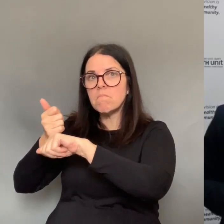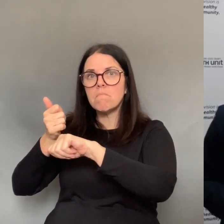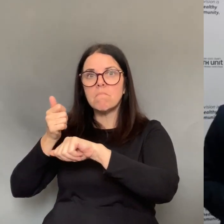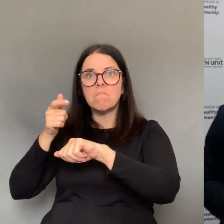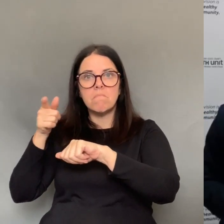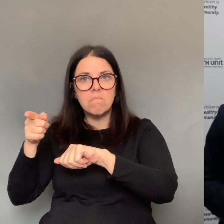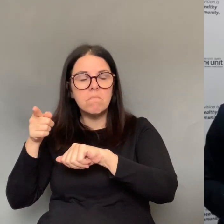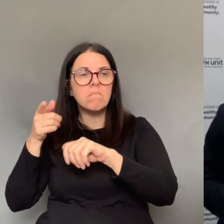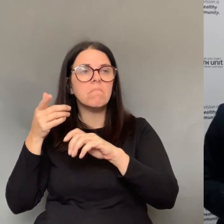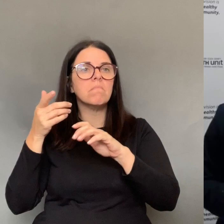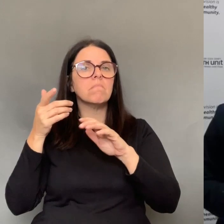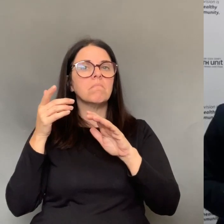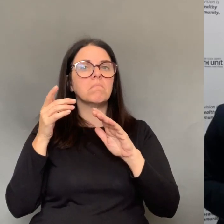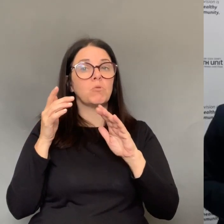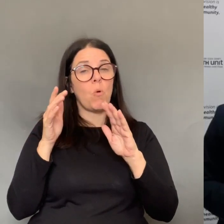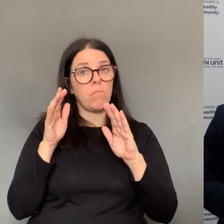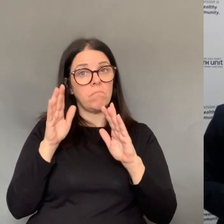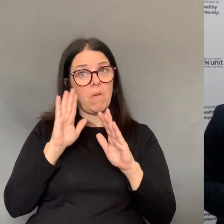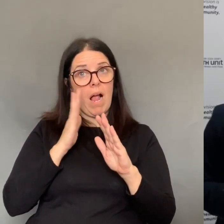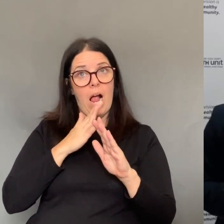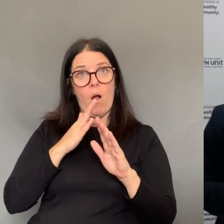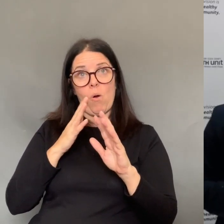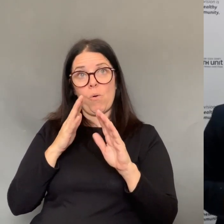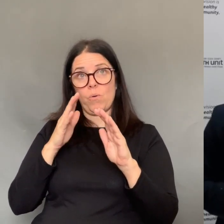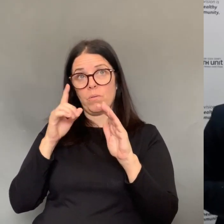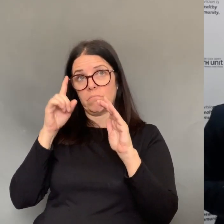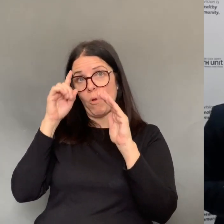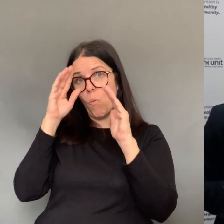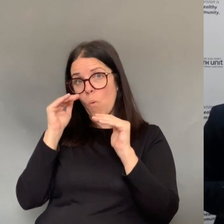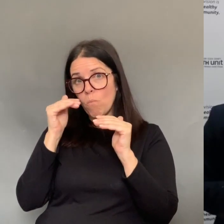Any questions from the Windsor Star?